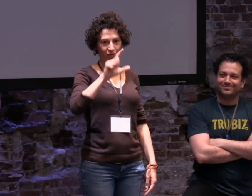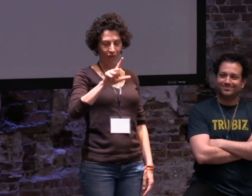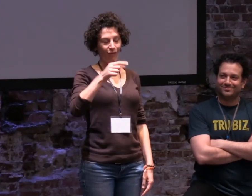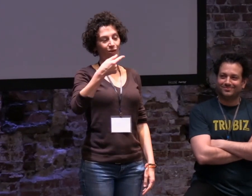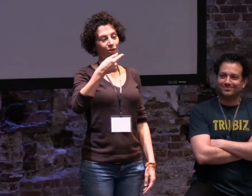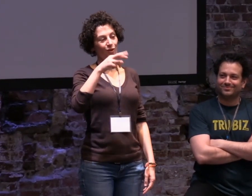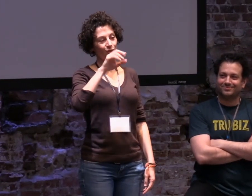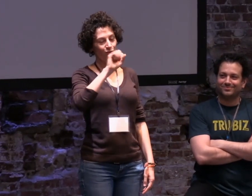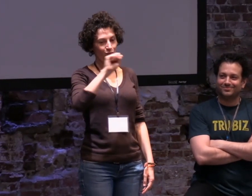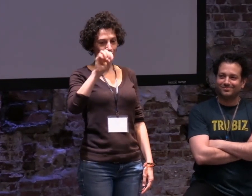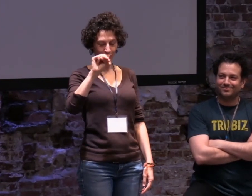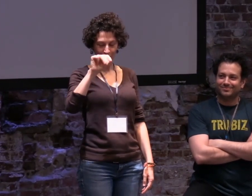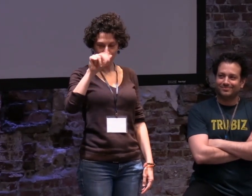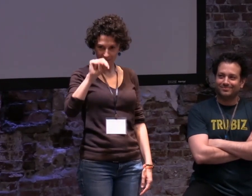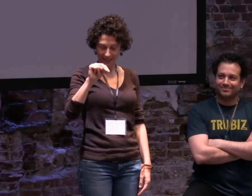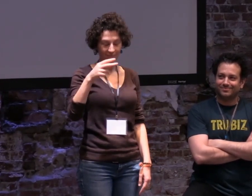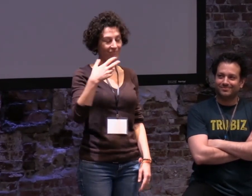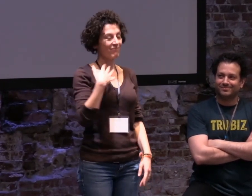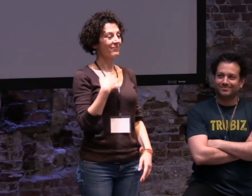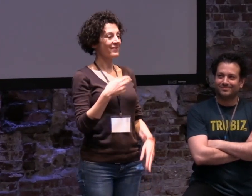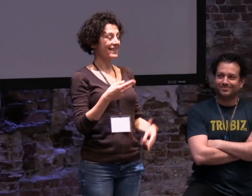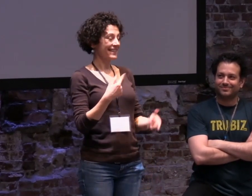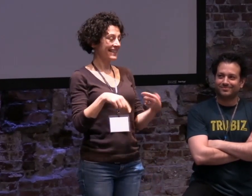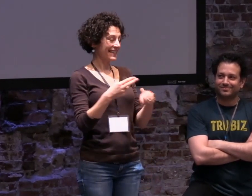Hello, I am Rachel Grossman.